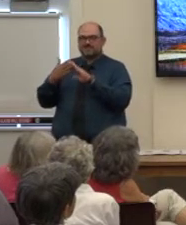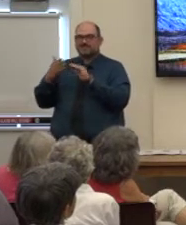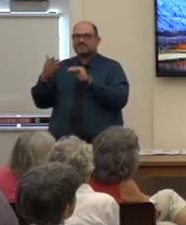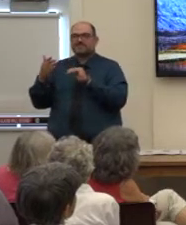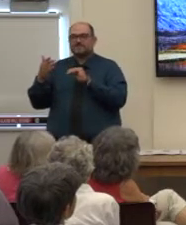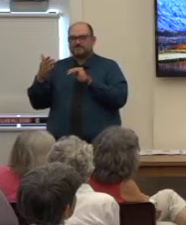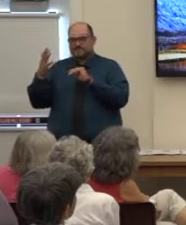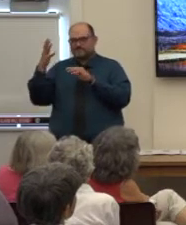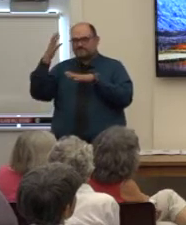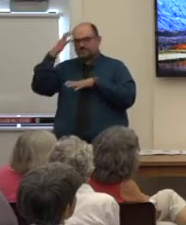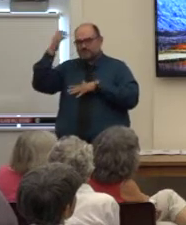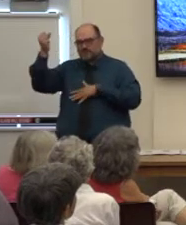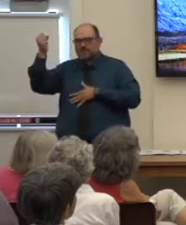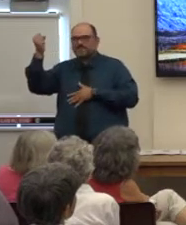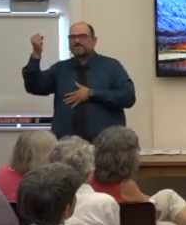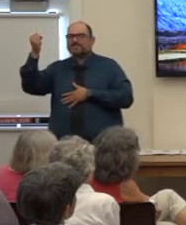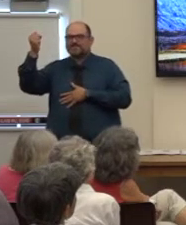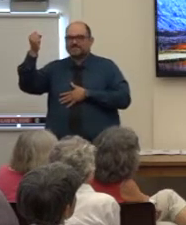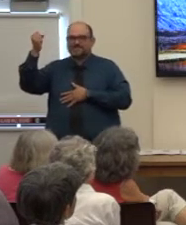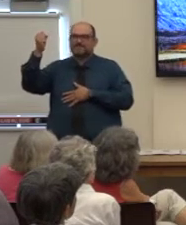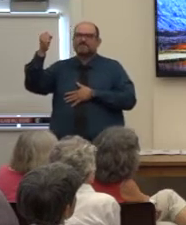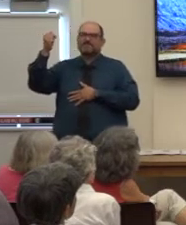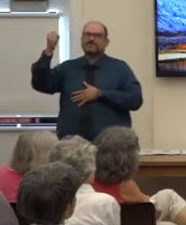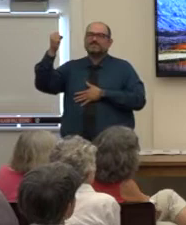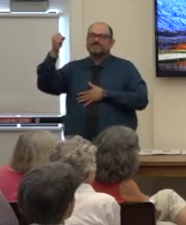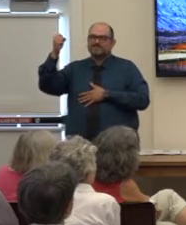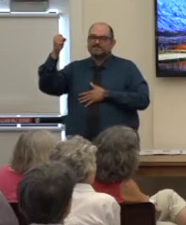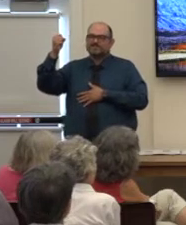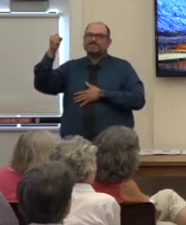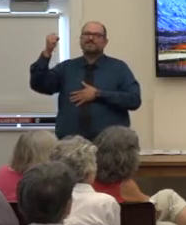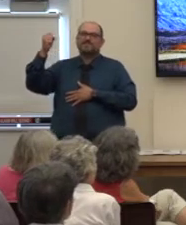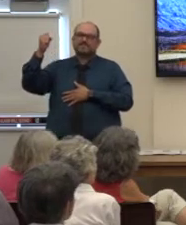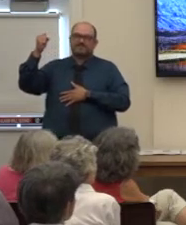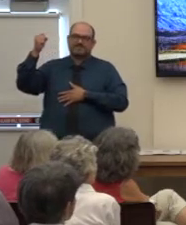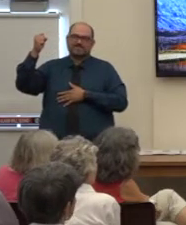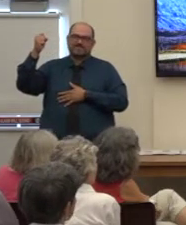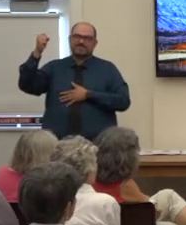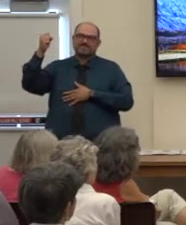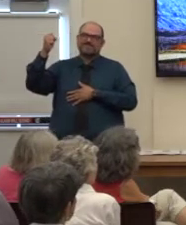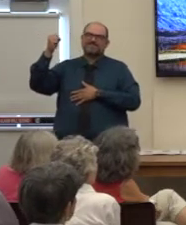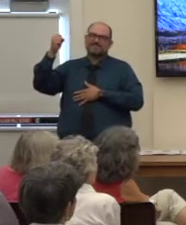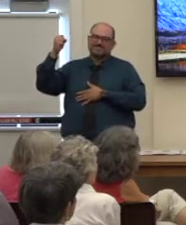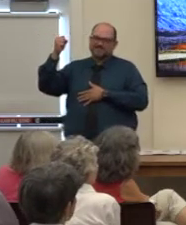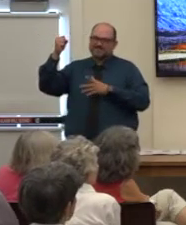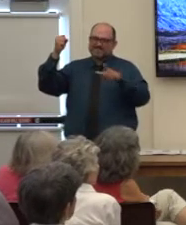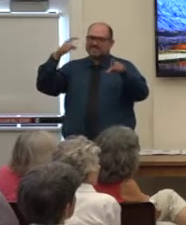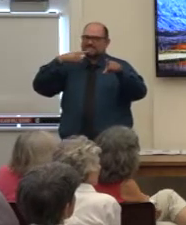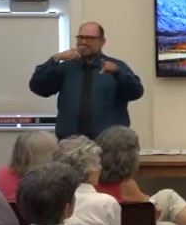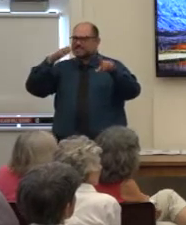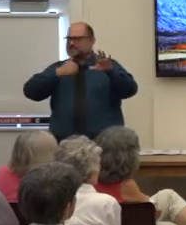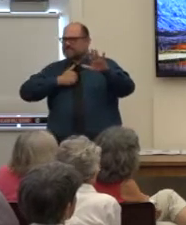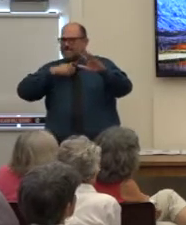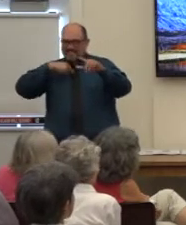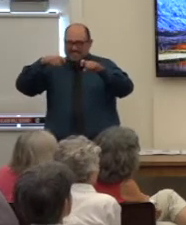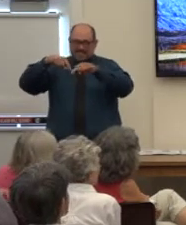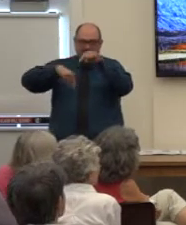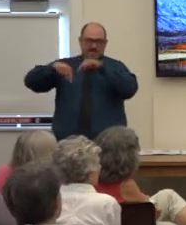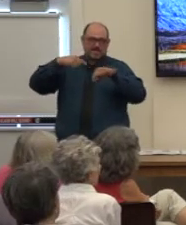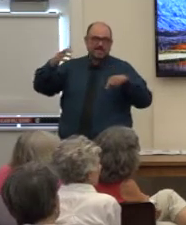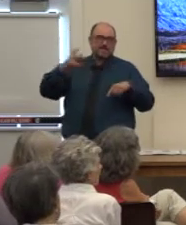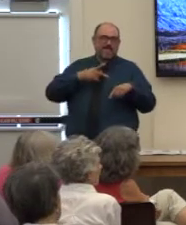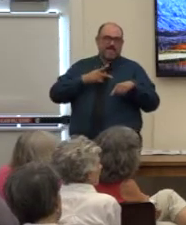are, excuse me? Could you talk into the phone? I'm sorry, I have such a soft voice. Could I say what I said again, or could you hear it?